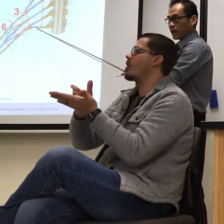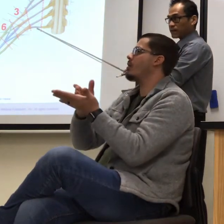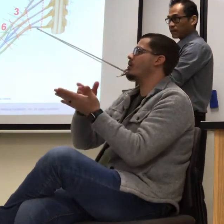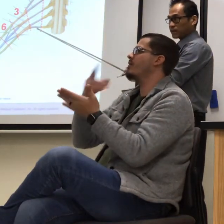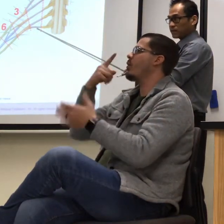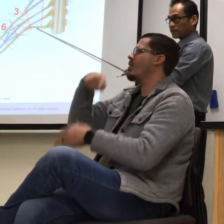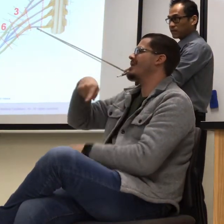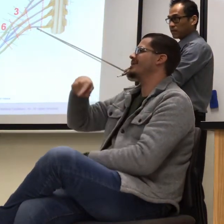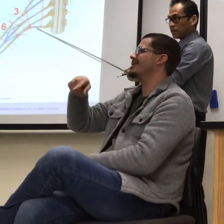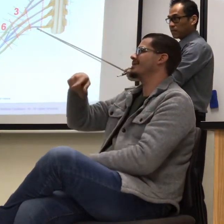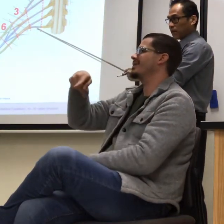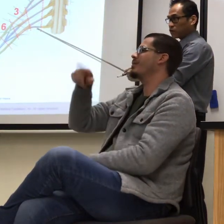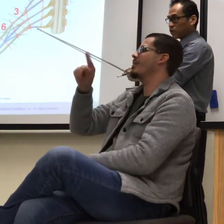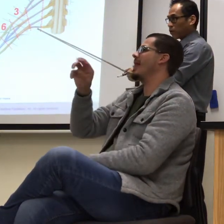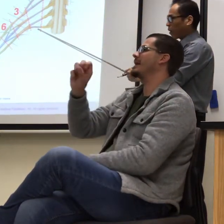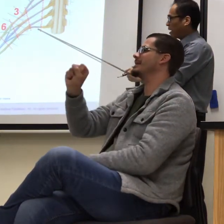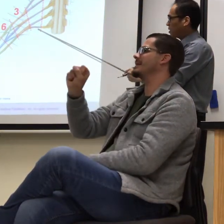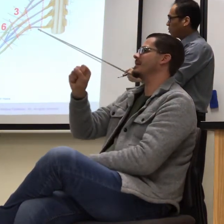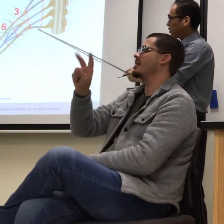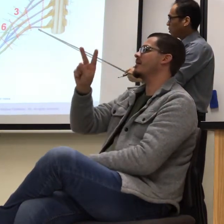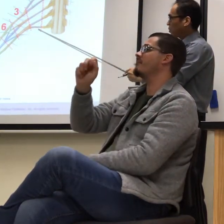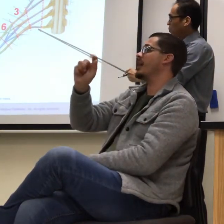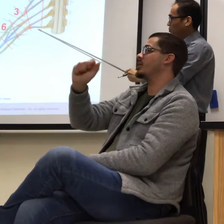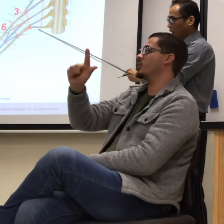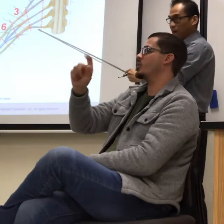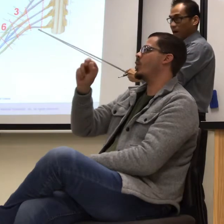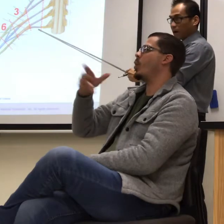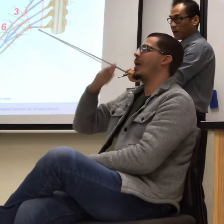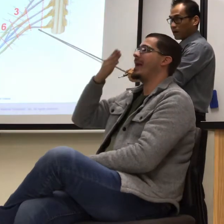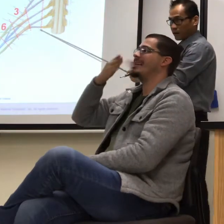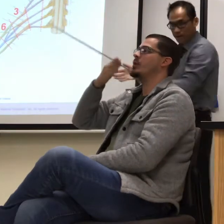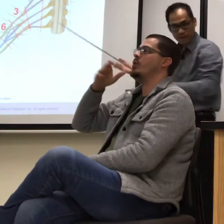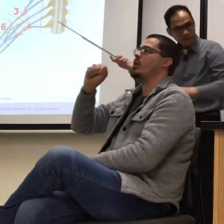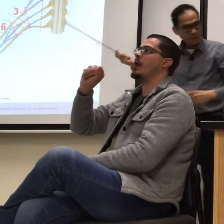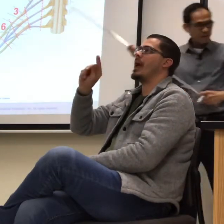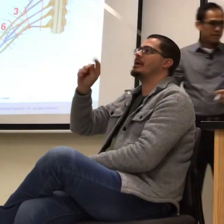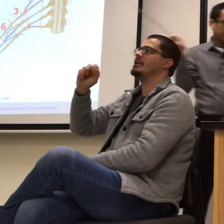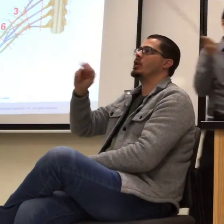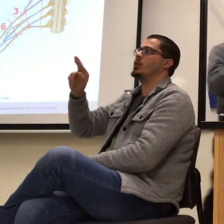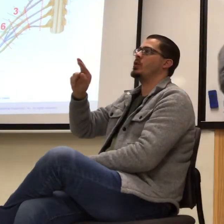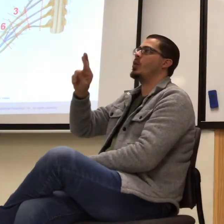this plexus, the ventral or anterior rami.